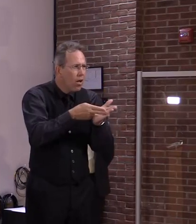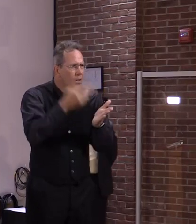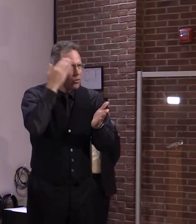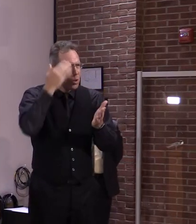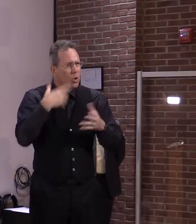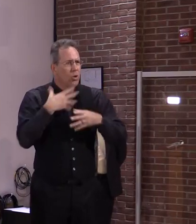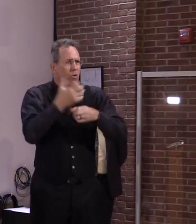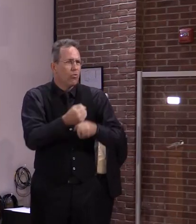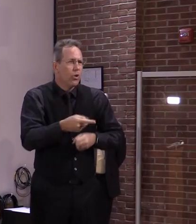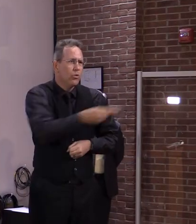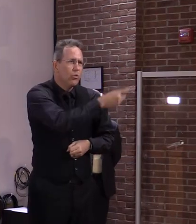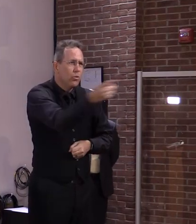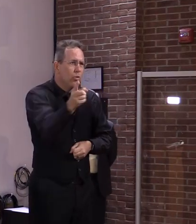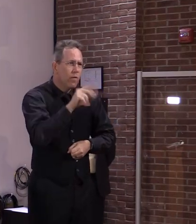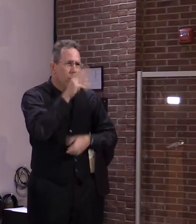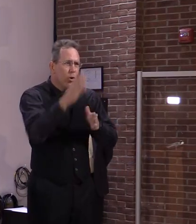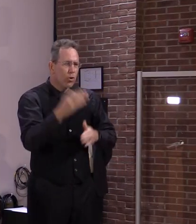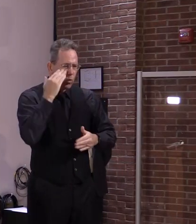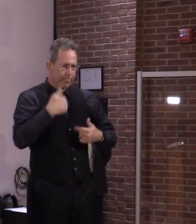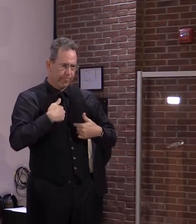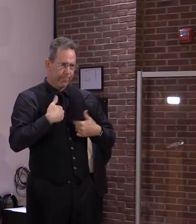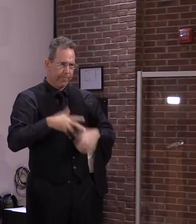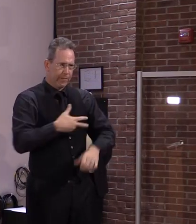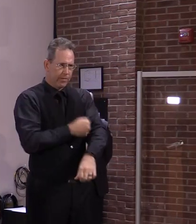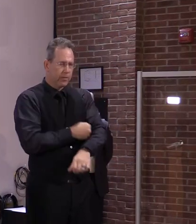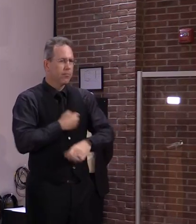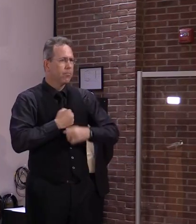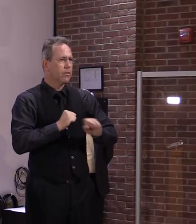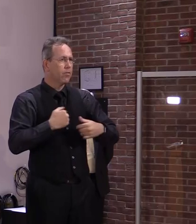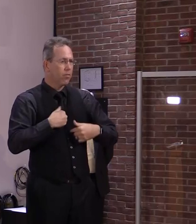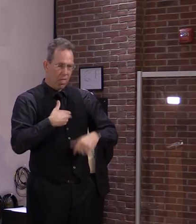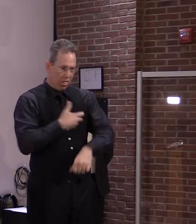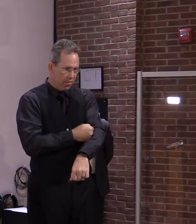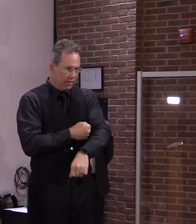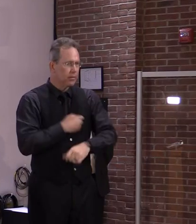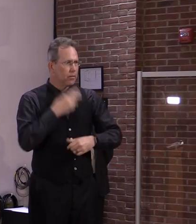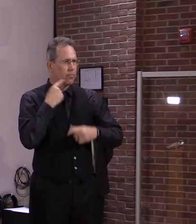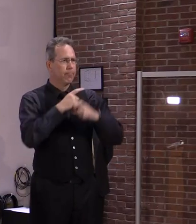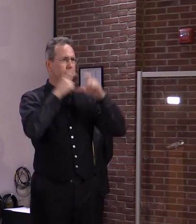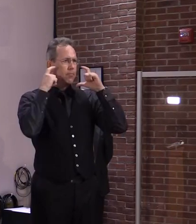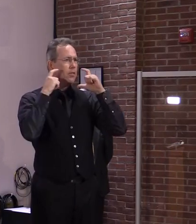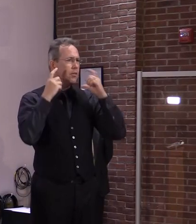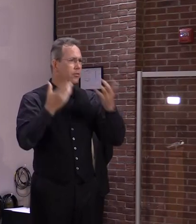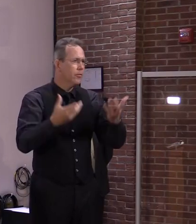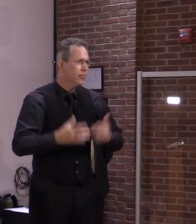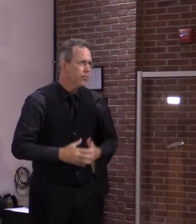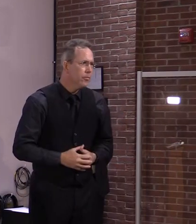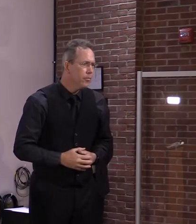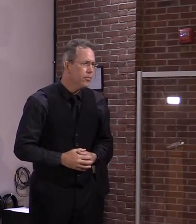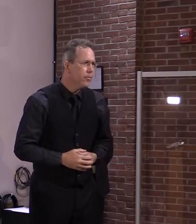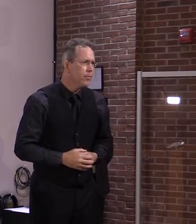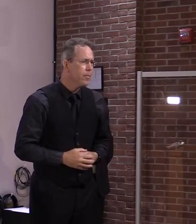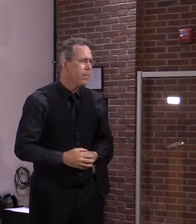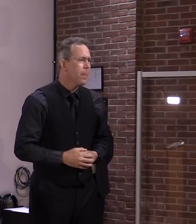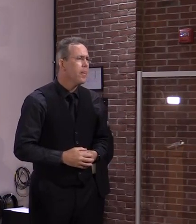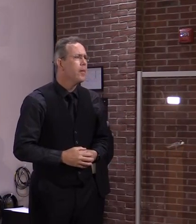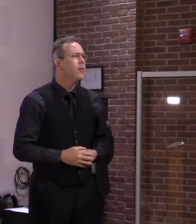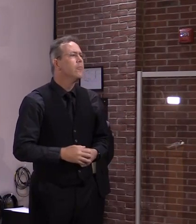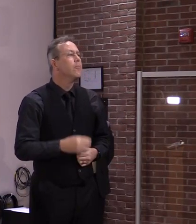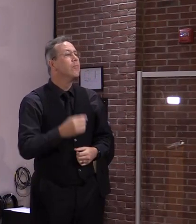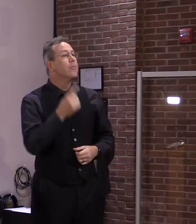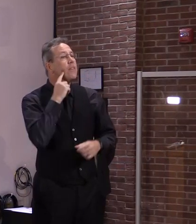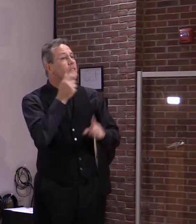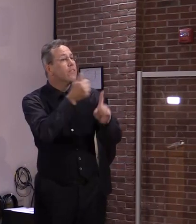also don't think that vaccinated people should feel super concerned that they may be encountering somebody with